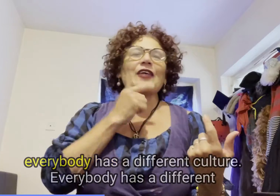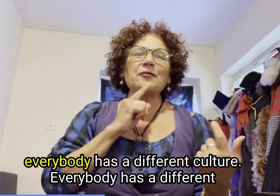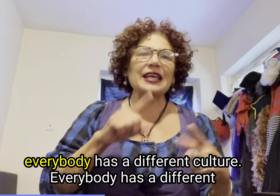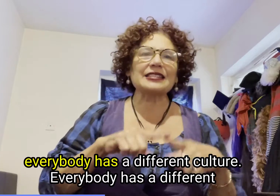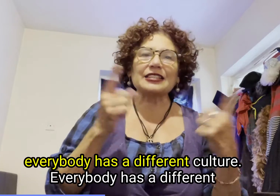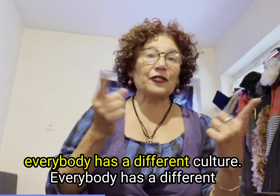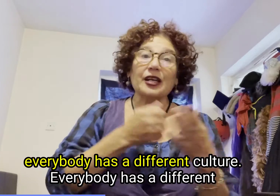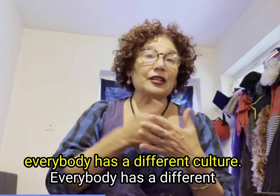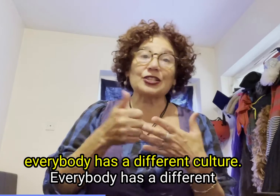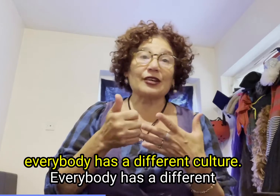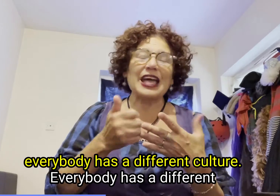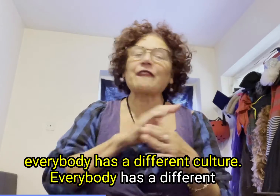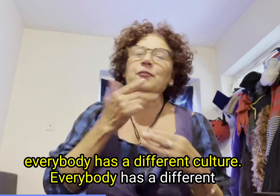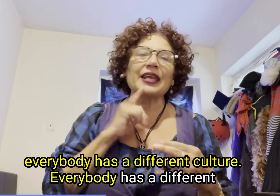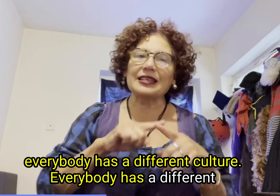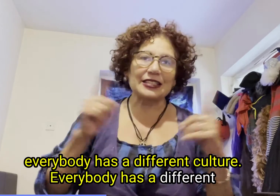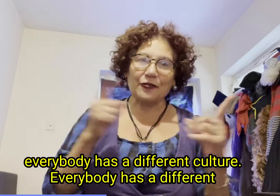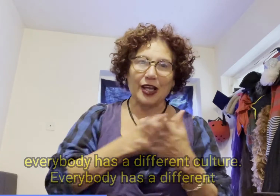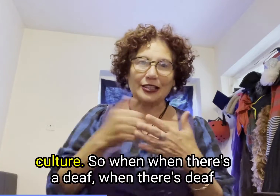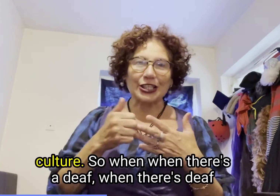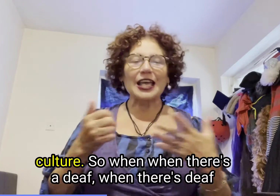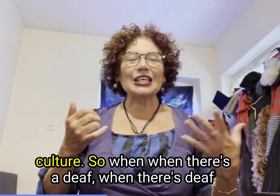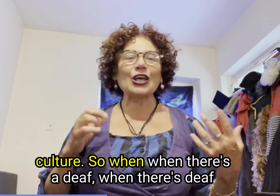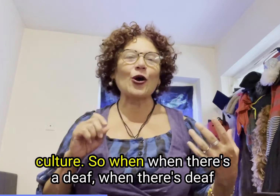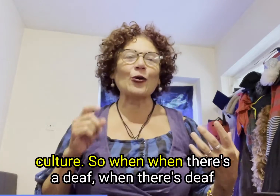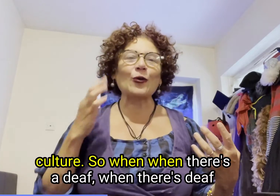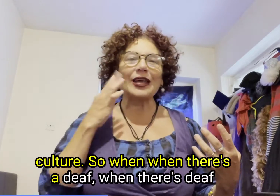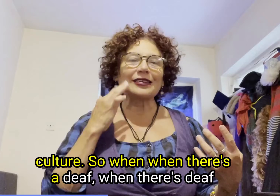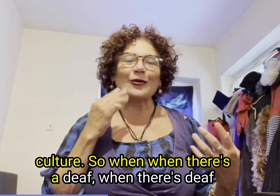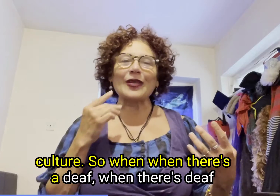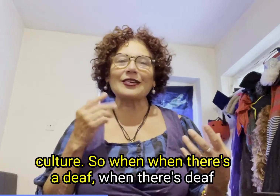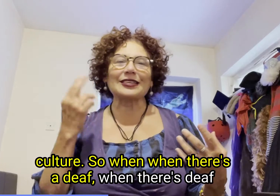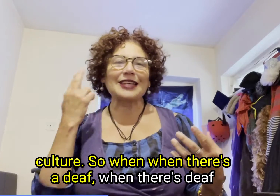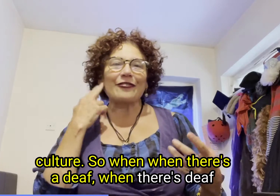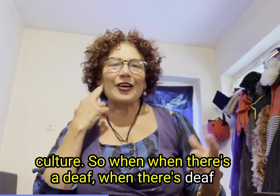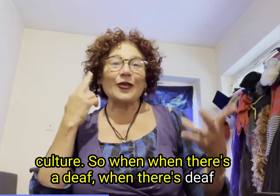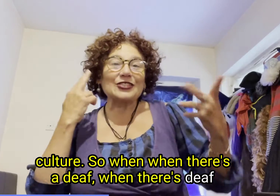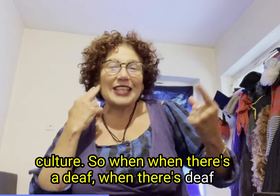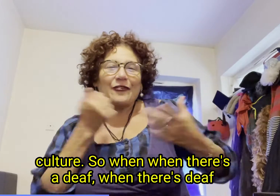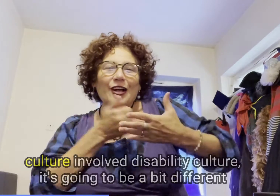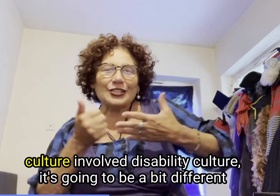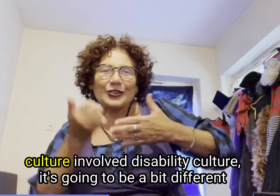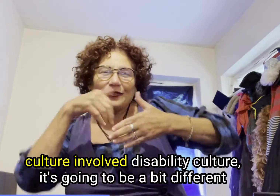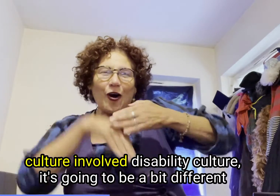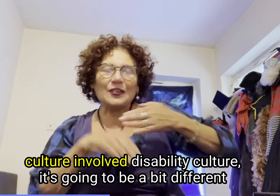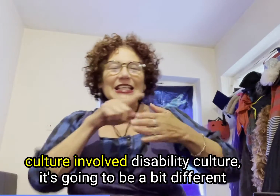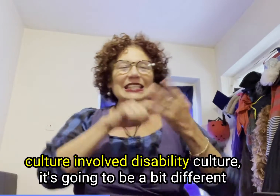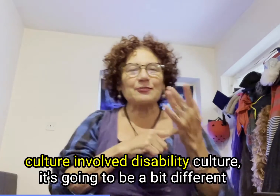everybody has a different culture. Everybody has a different culture. So when there's deaf culture involved,